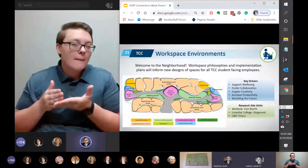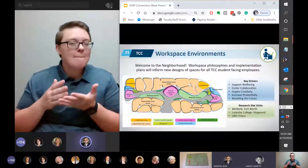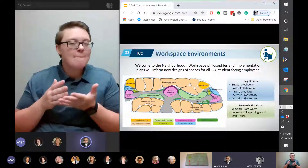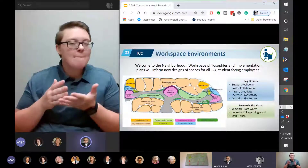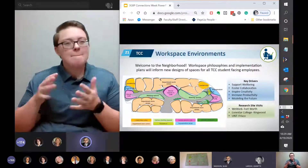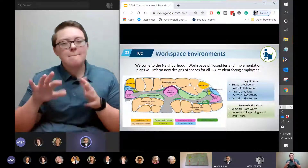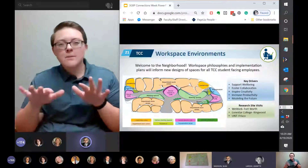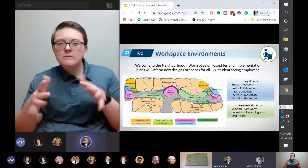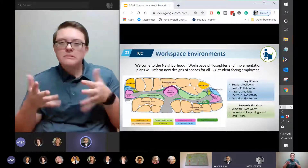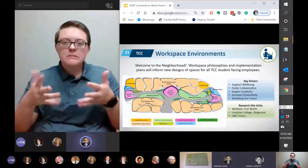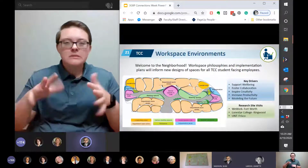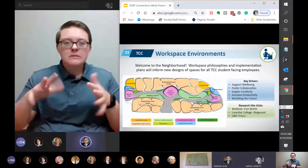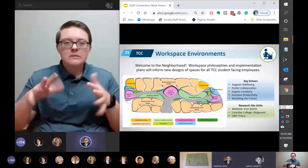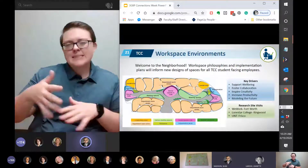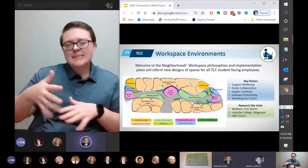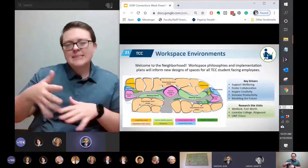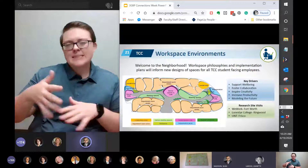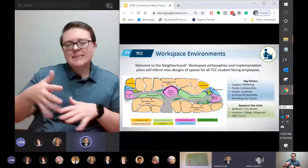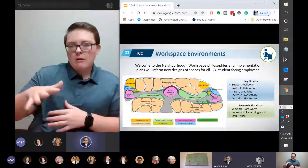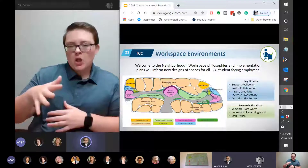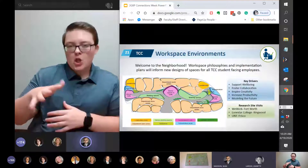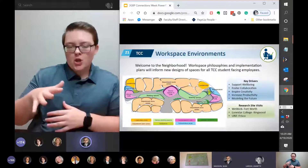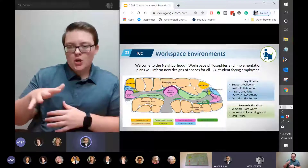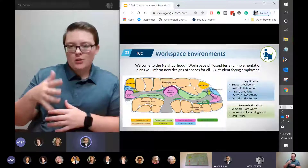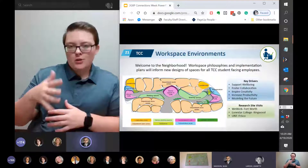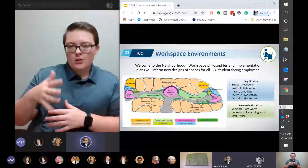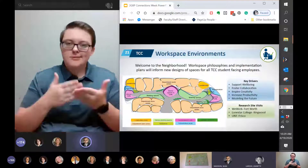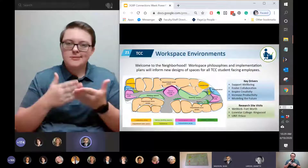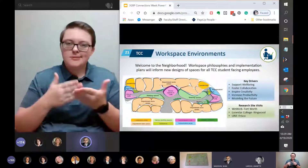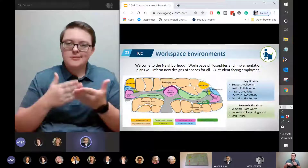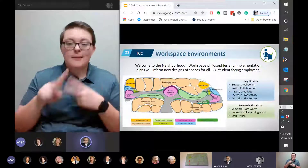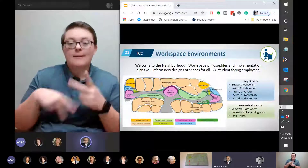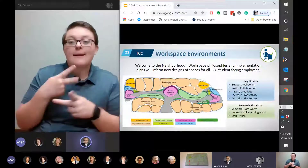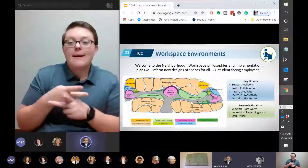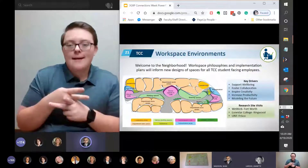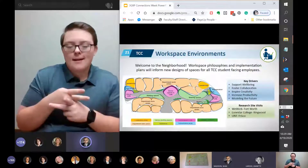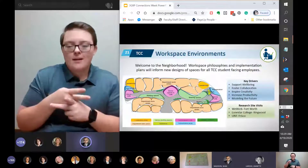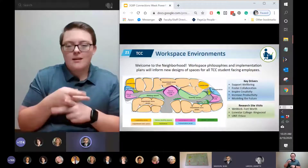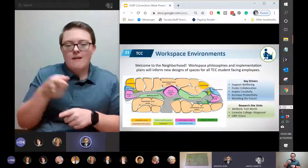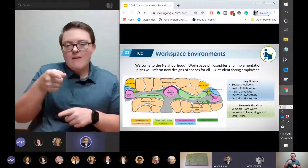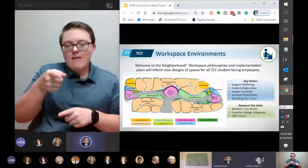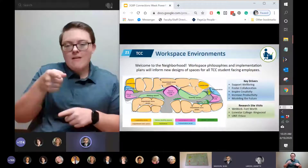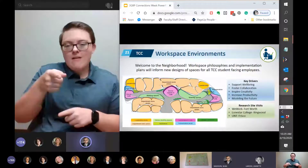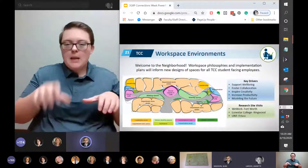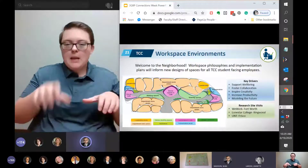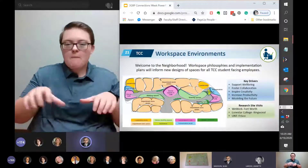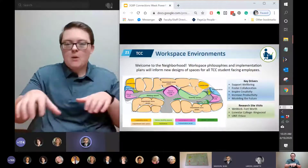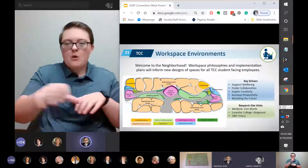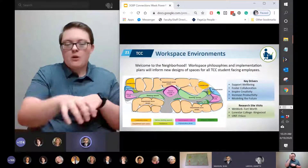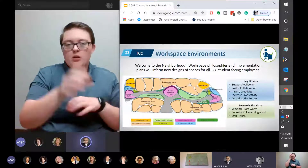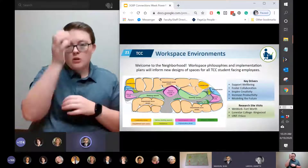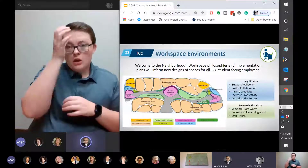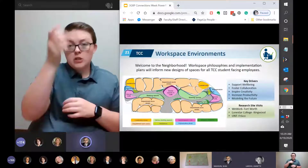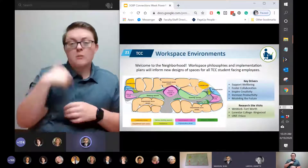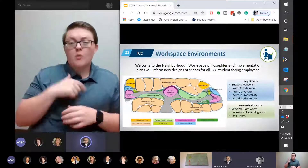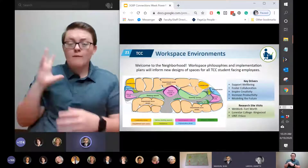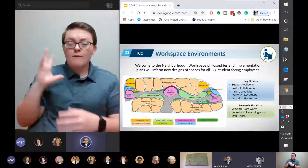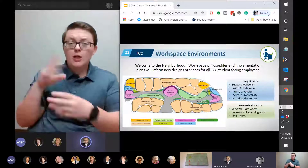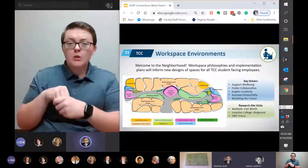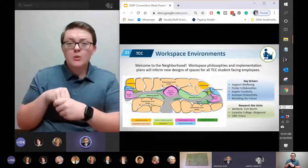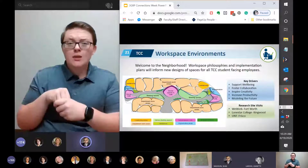of some variation of this neighborhood concept, but it's not to